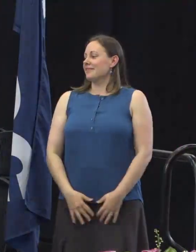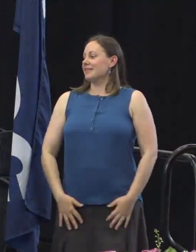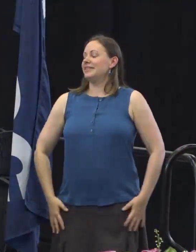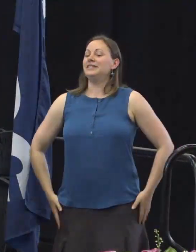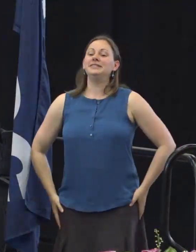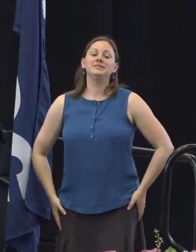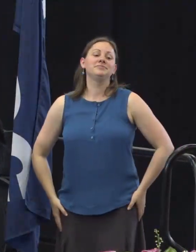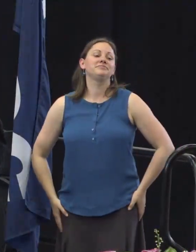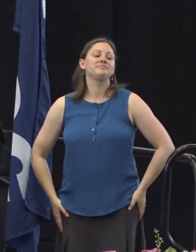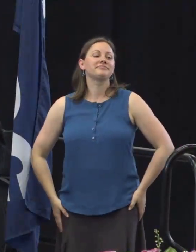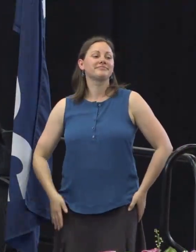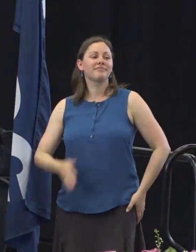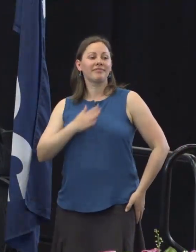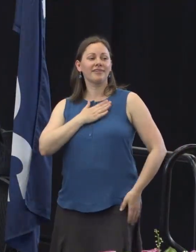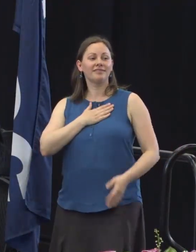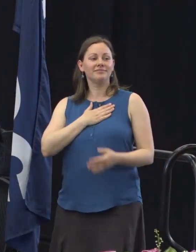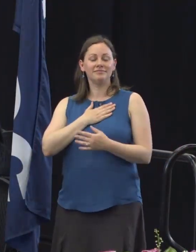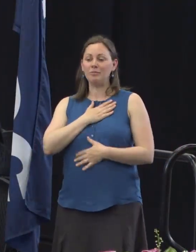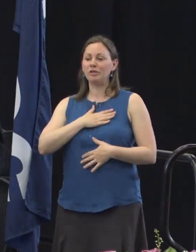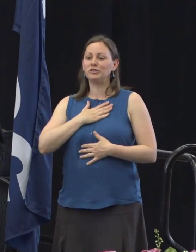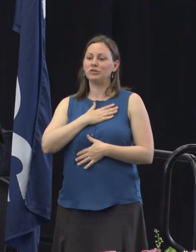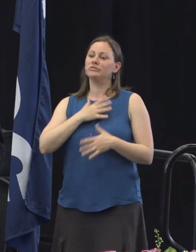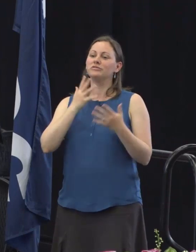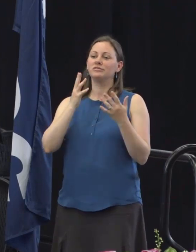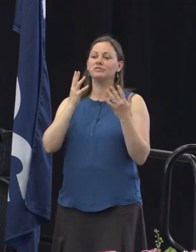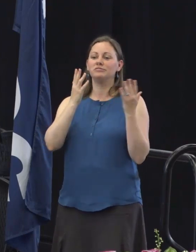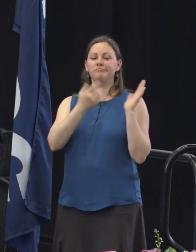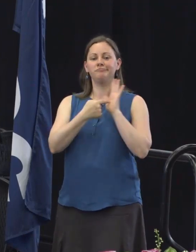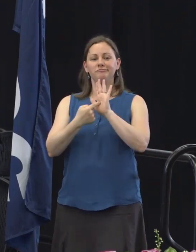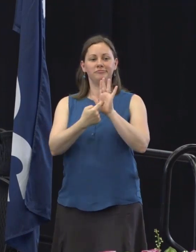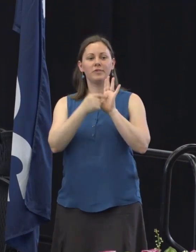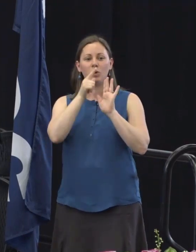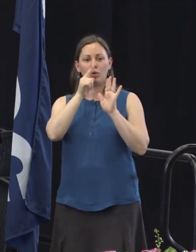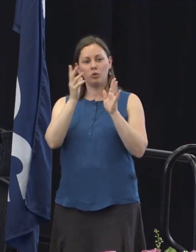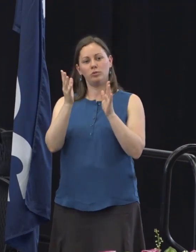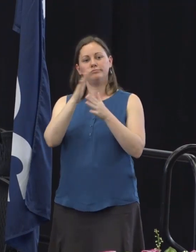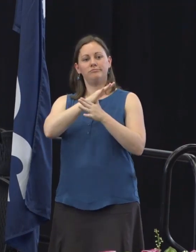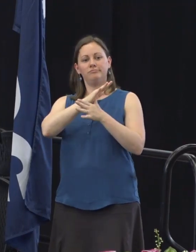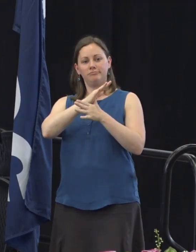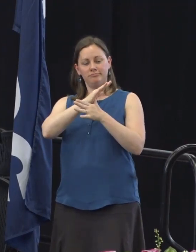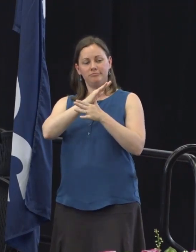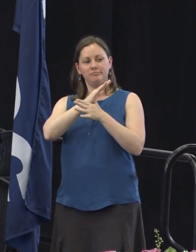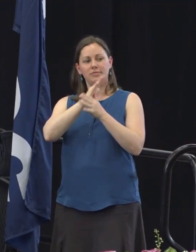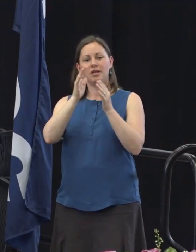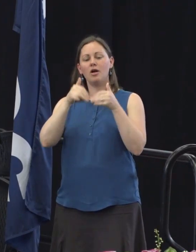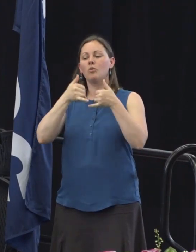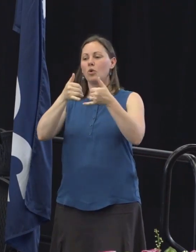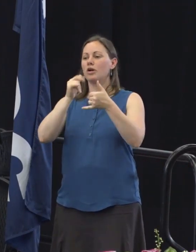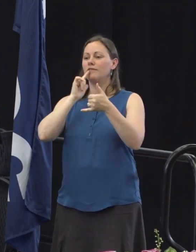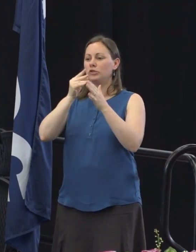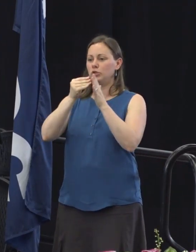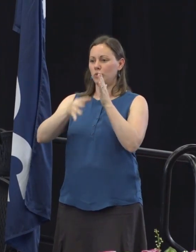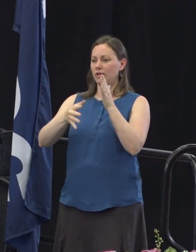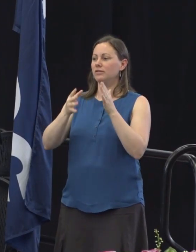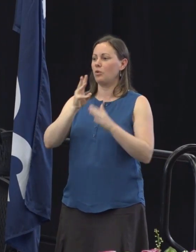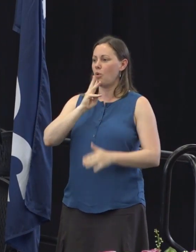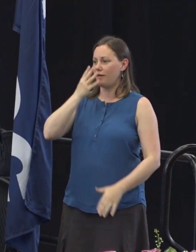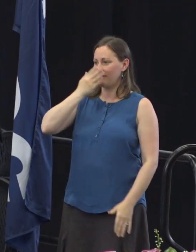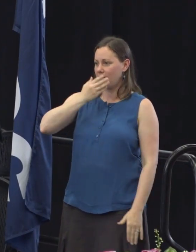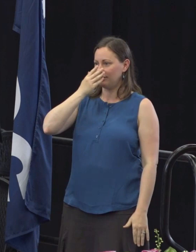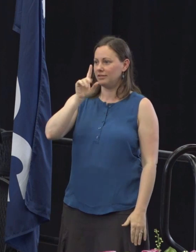I have the pleasure now of presenting the major award recipient for the Waterfront Campus Convocation